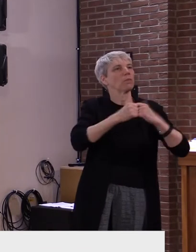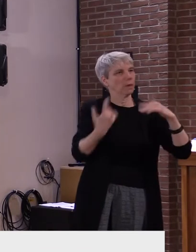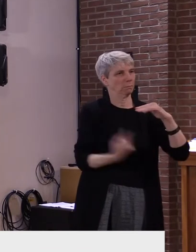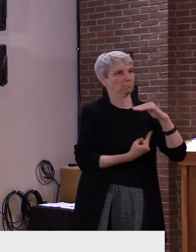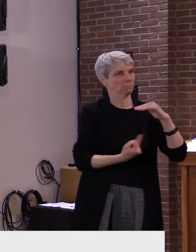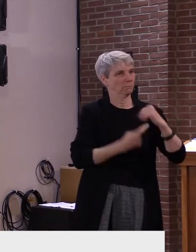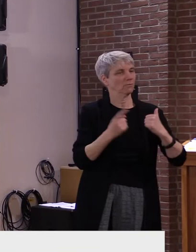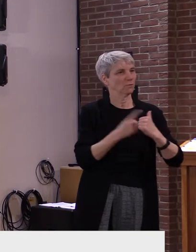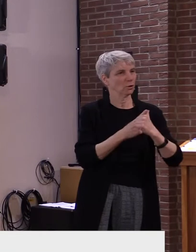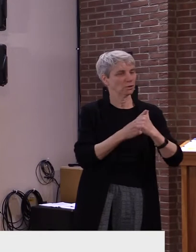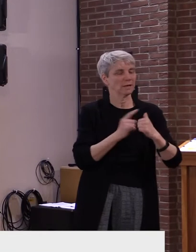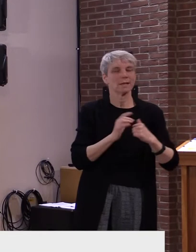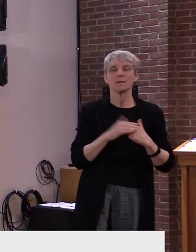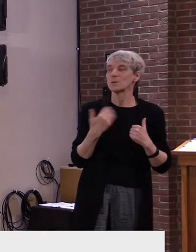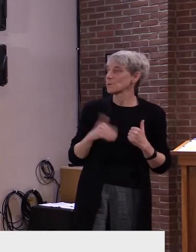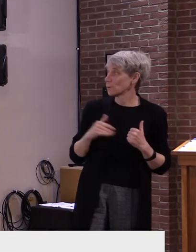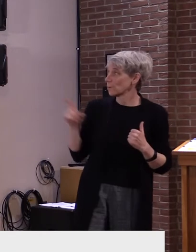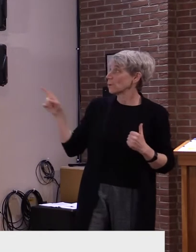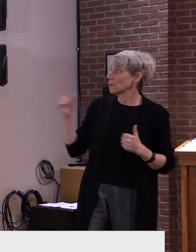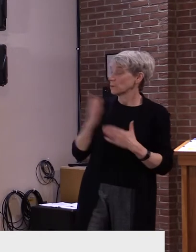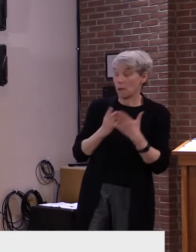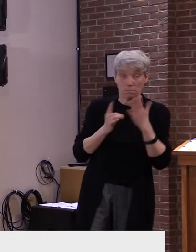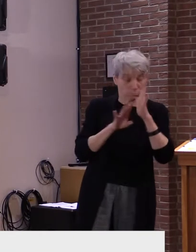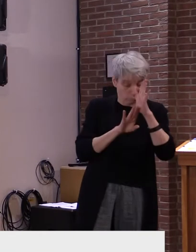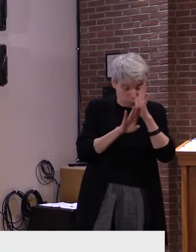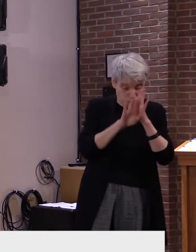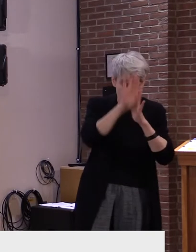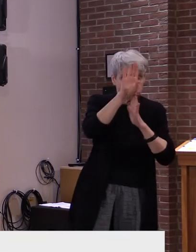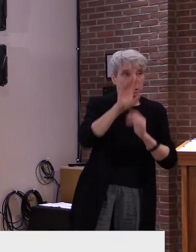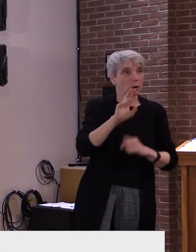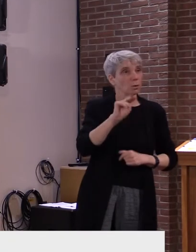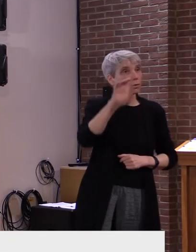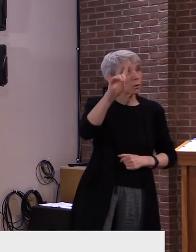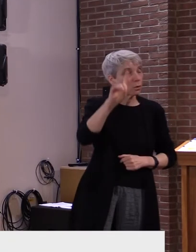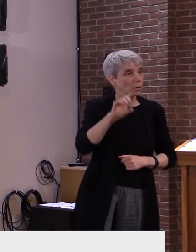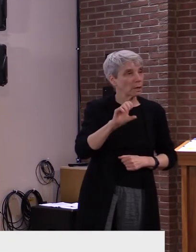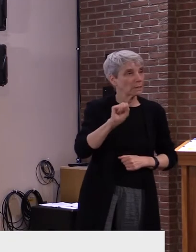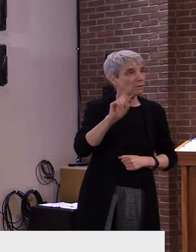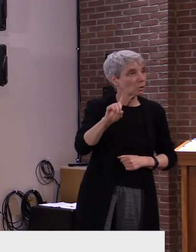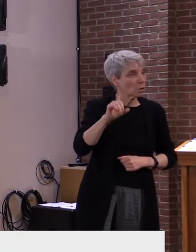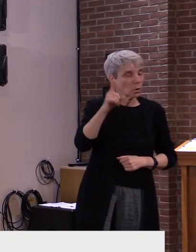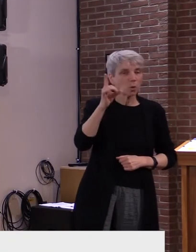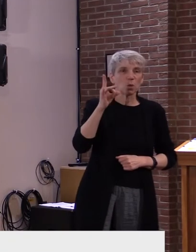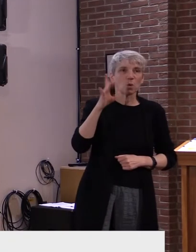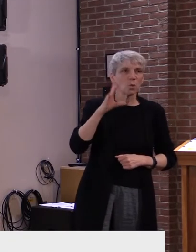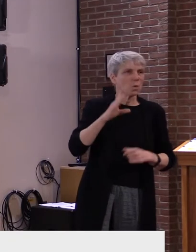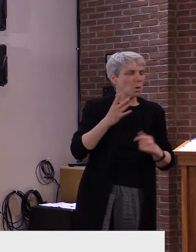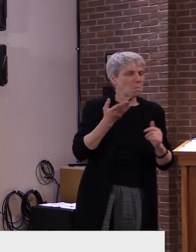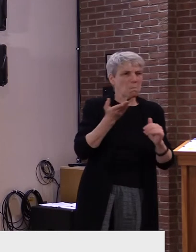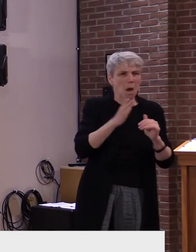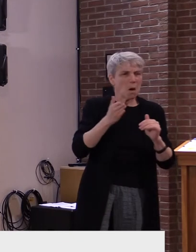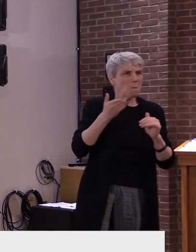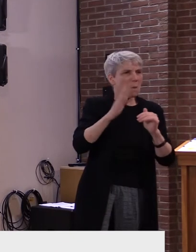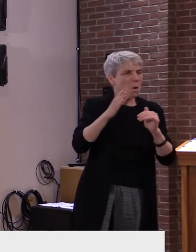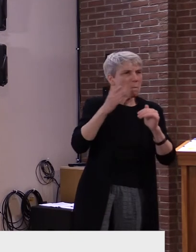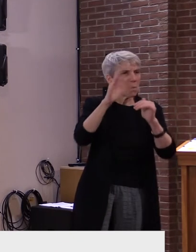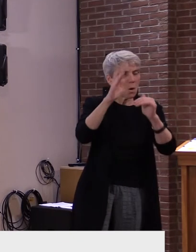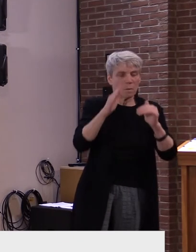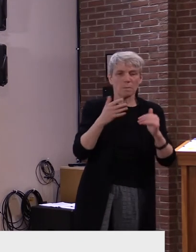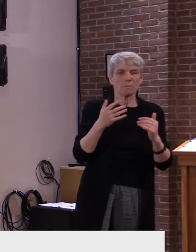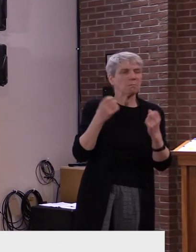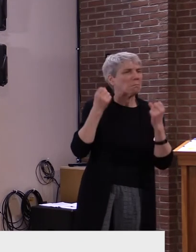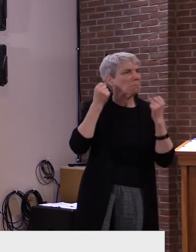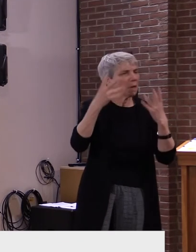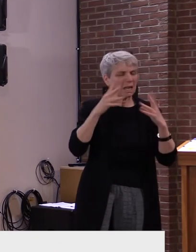extreme case growth places in north dakota and south dakota they're seeing tens of thousands of active cases per million